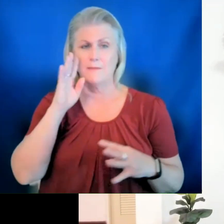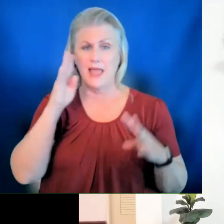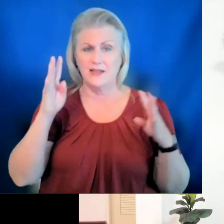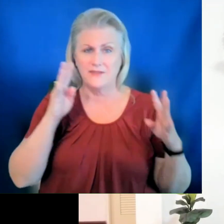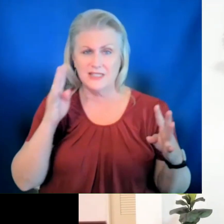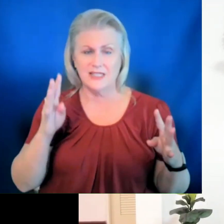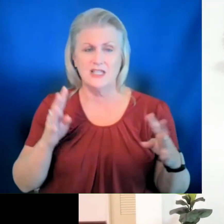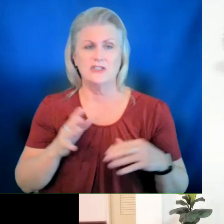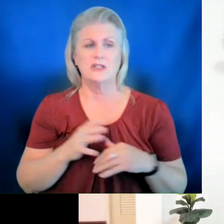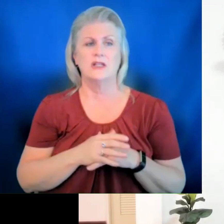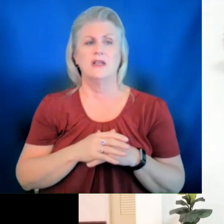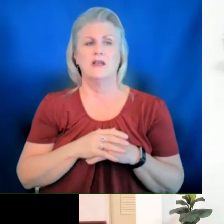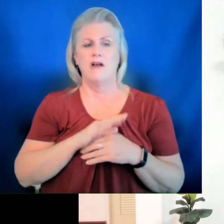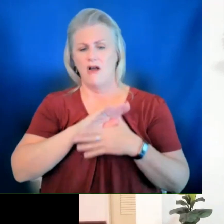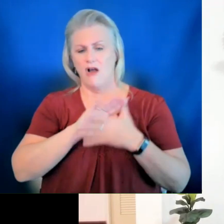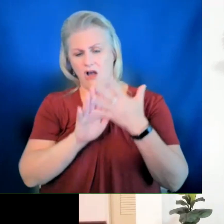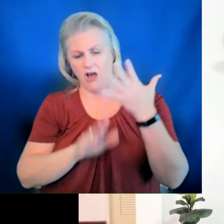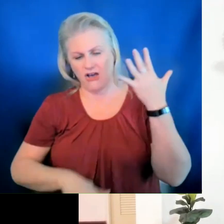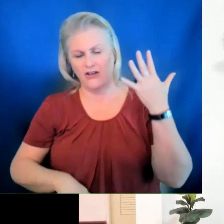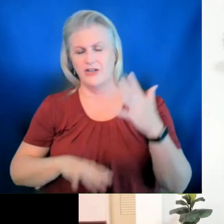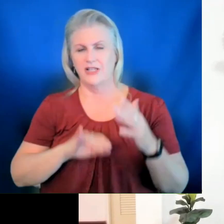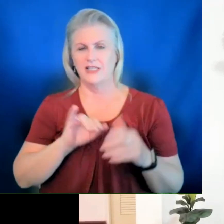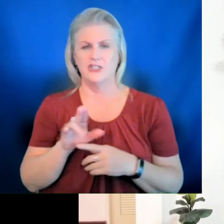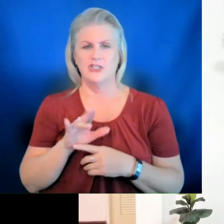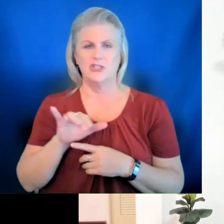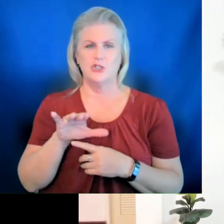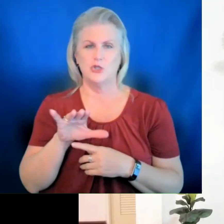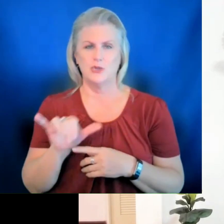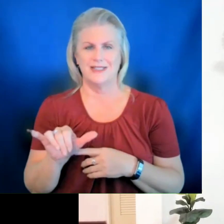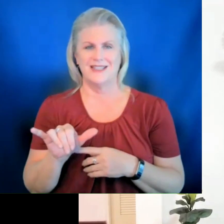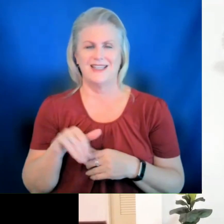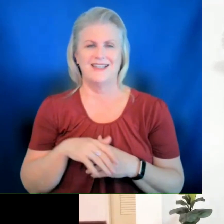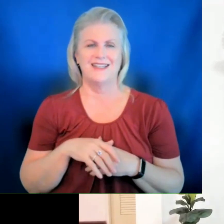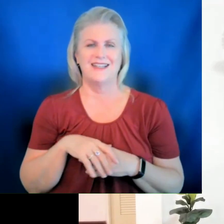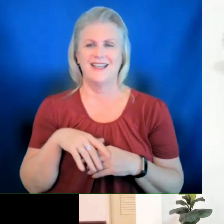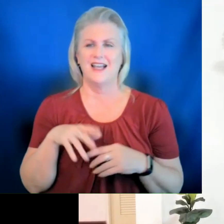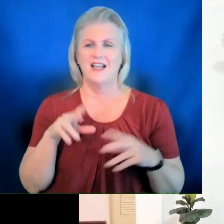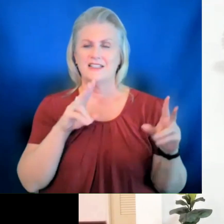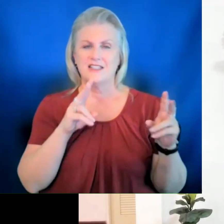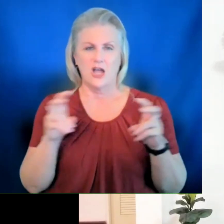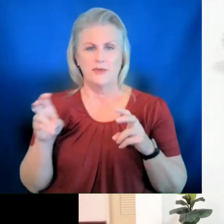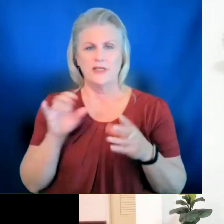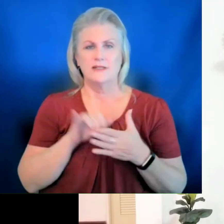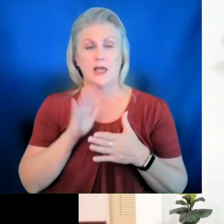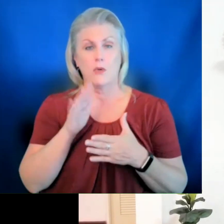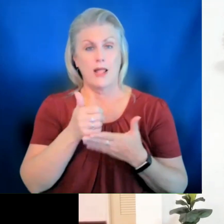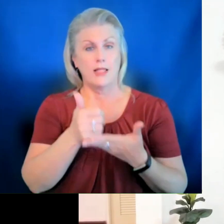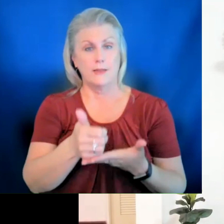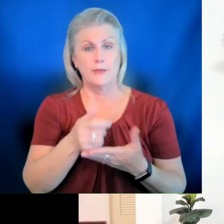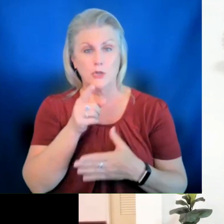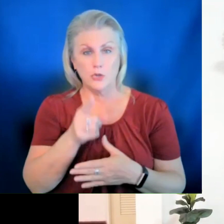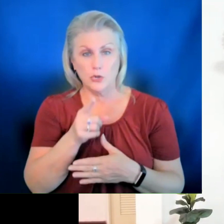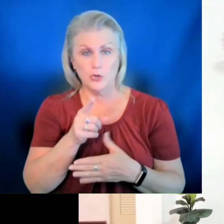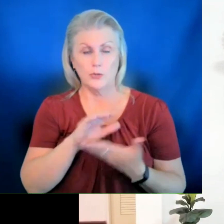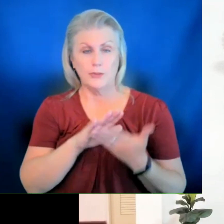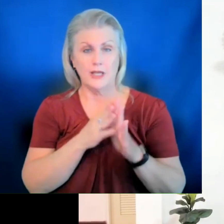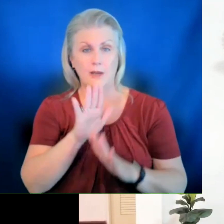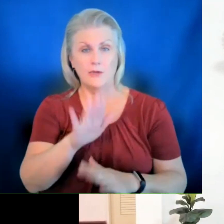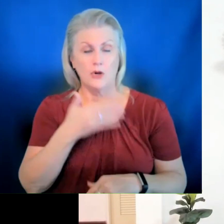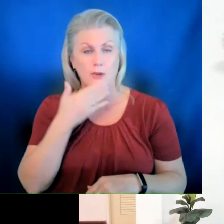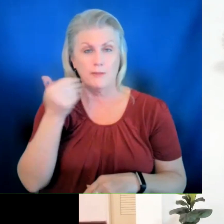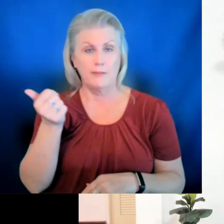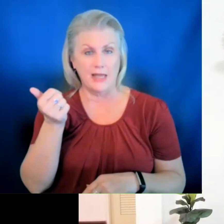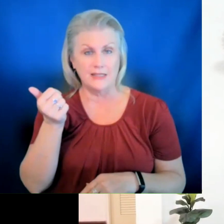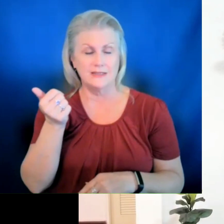emotional intelligence, manifestation, and all these juicy topics that are going